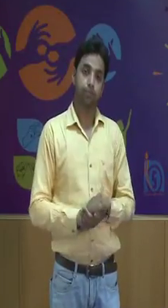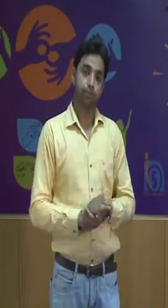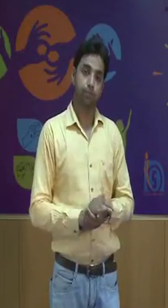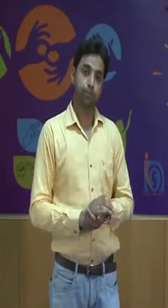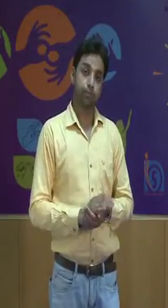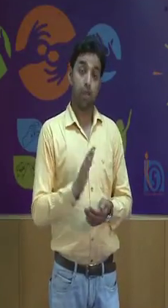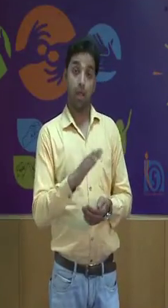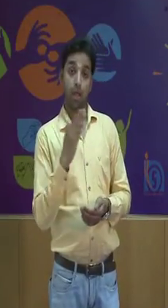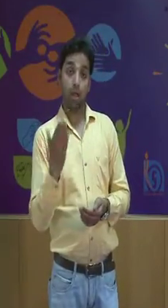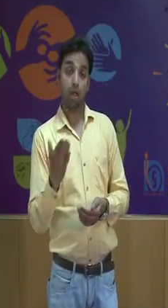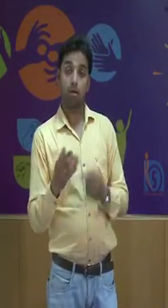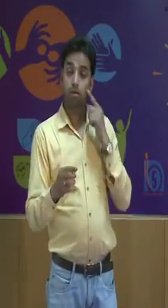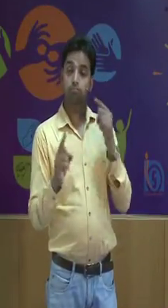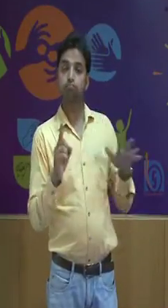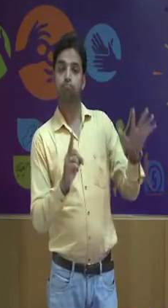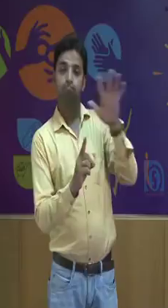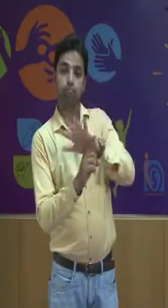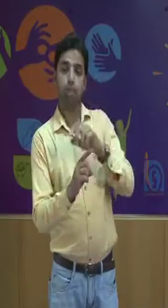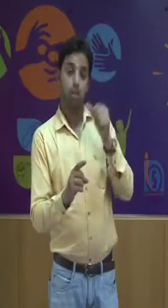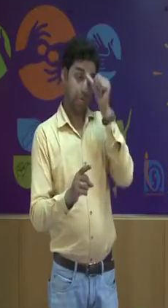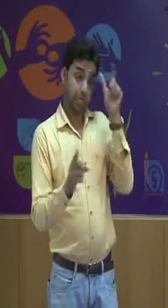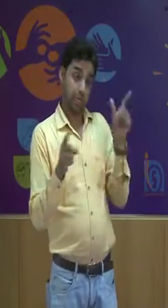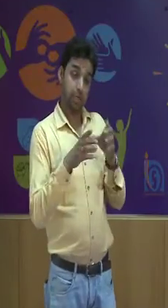and its impact on society,